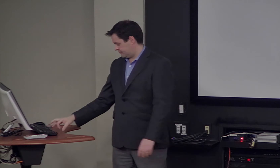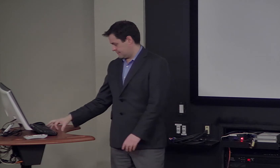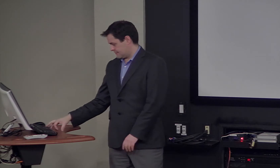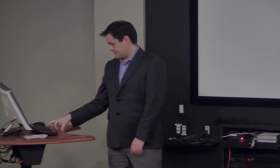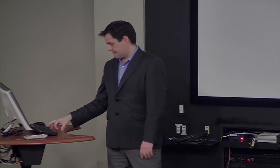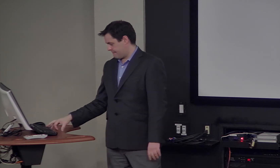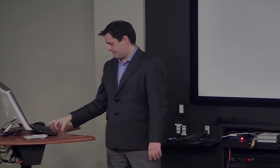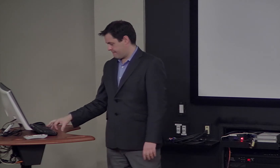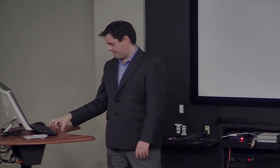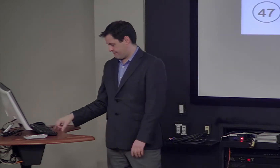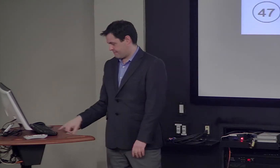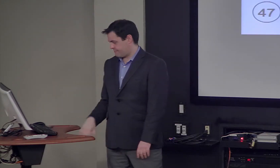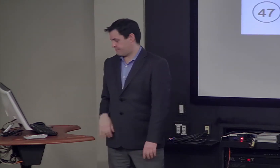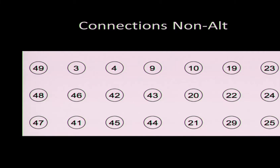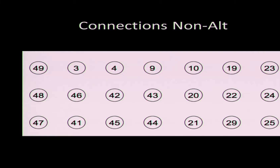a little bit about both of them.